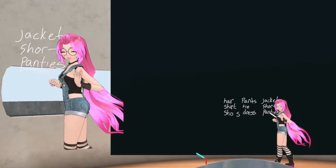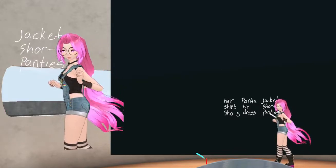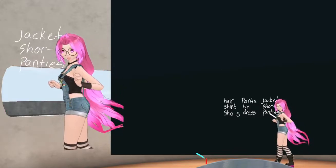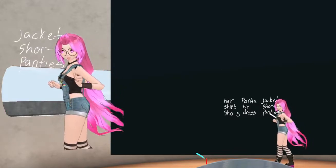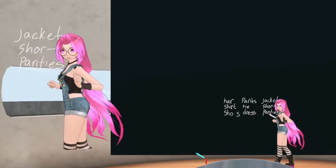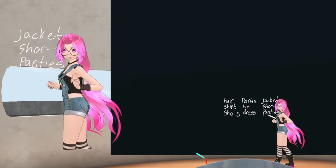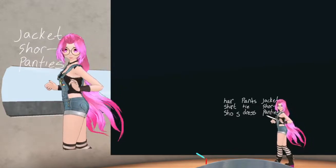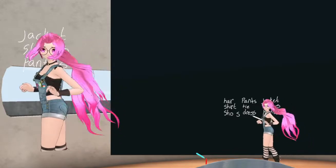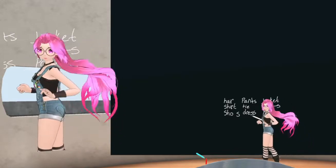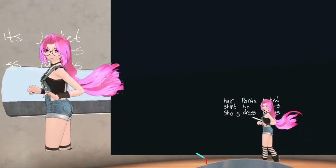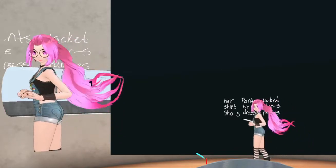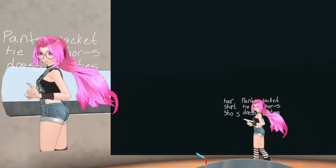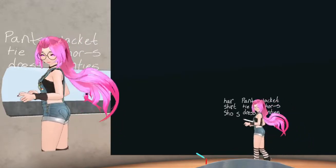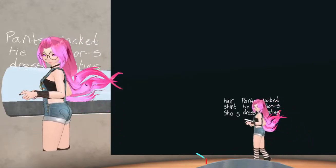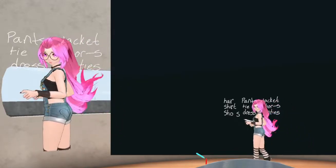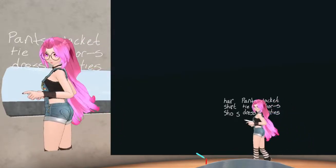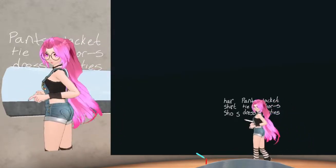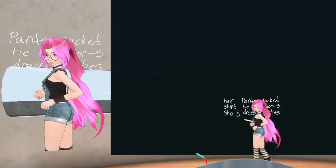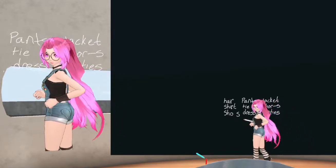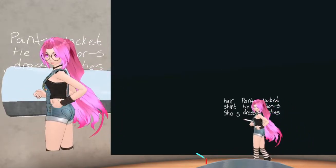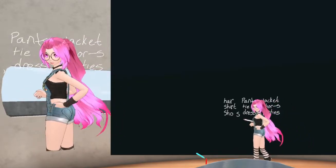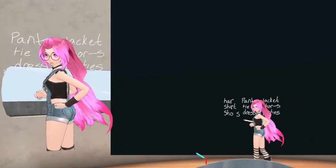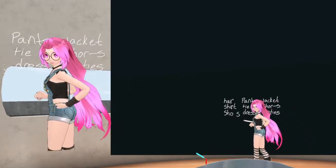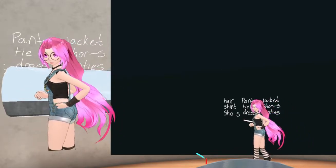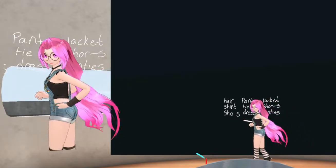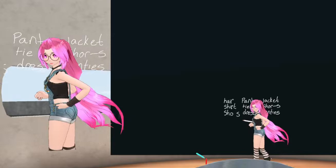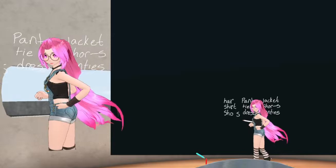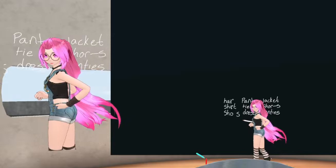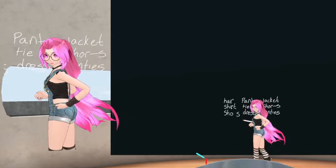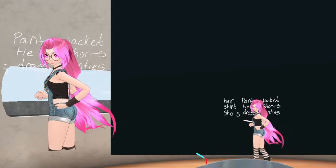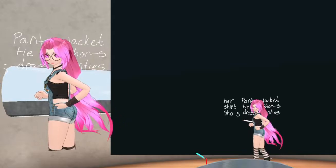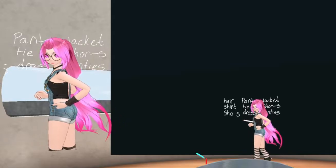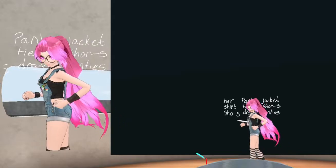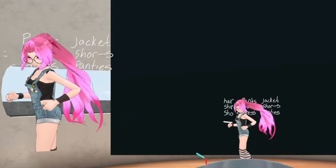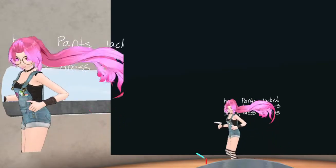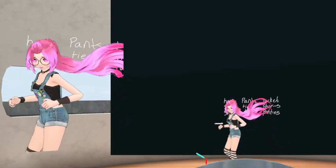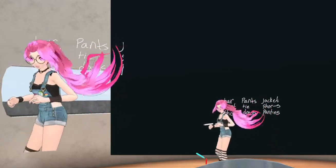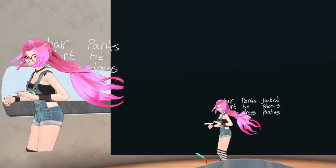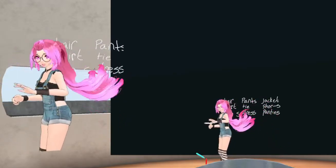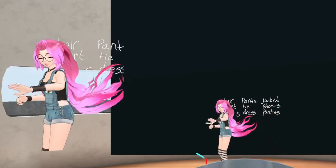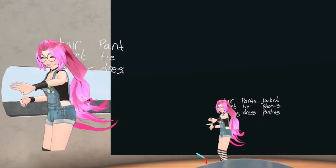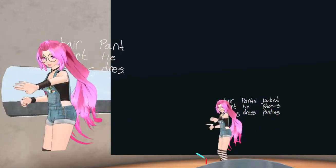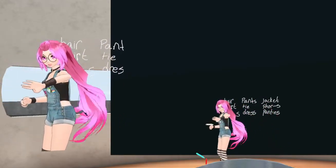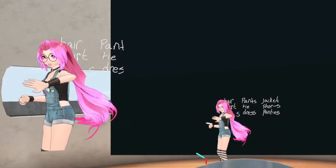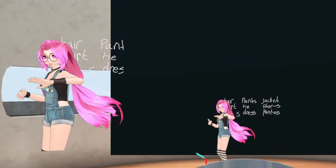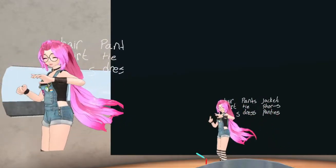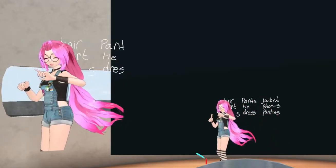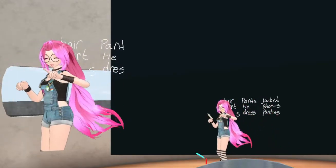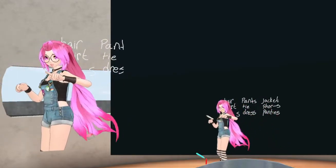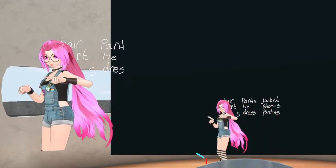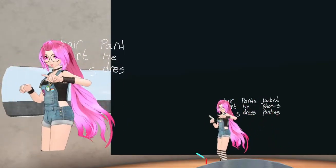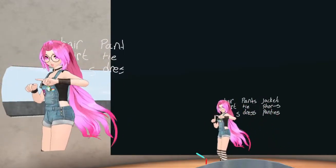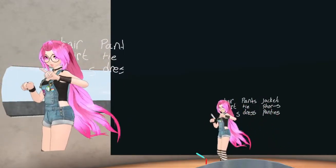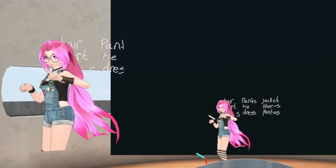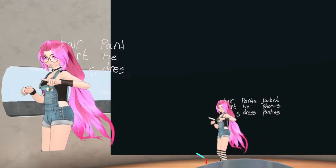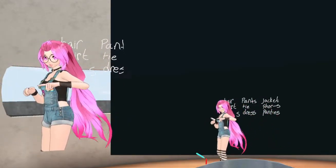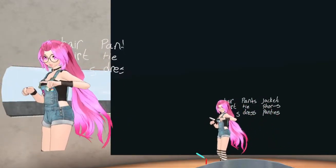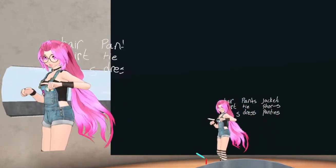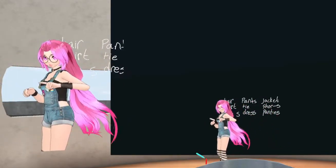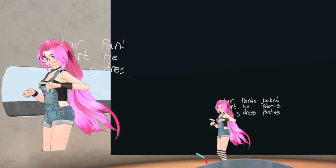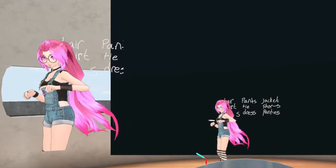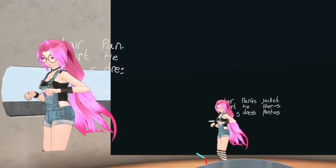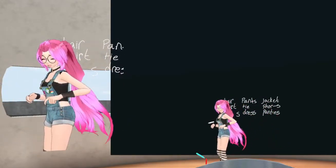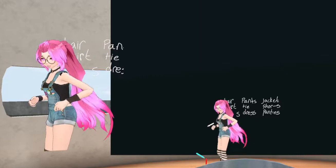We could be adults. I'm just Cherry, reminded yes? of that episode of JoJo. Oh, sorry. Can you move your camera? Your like nameplate is just